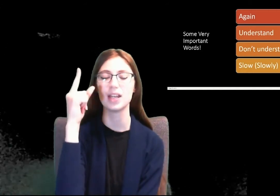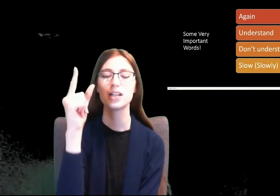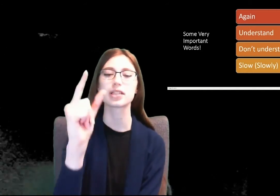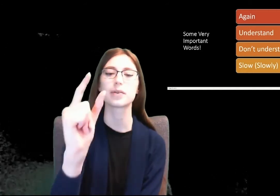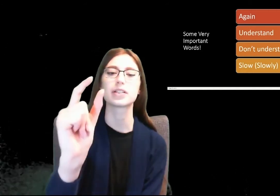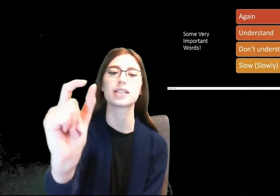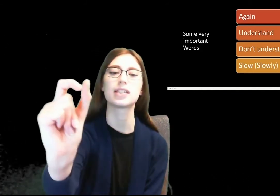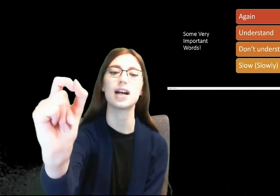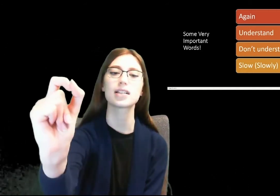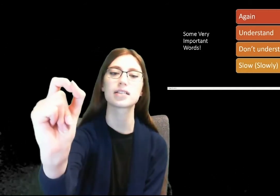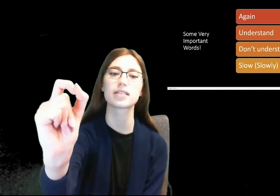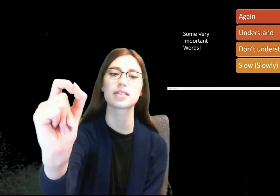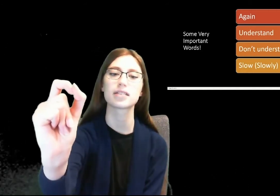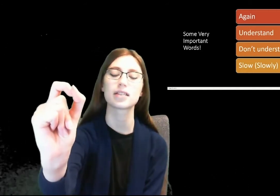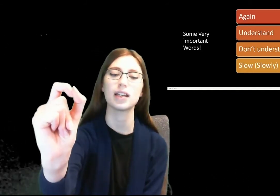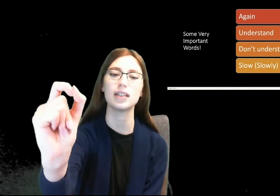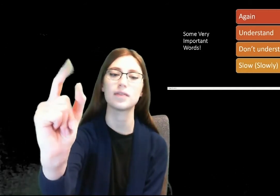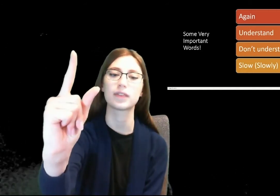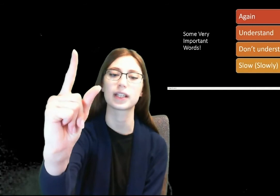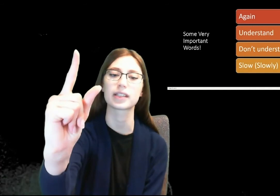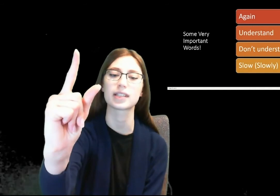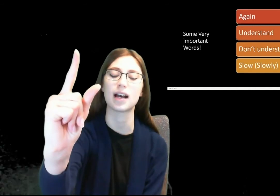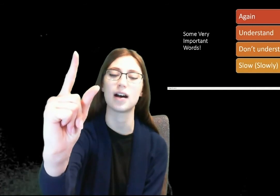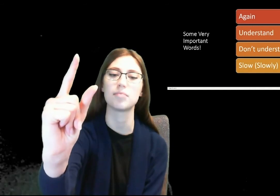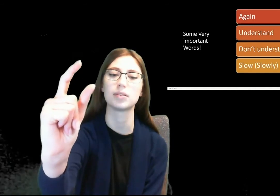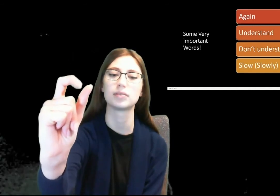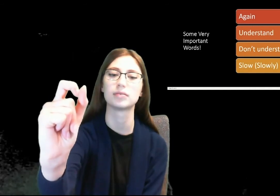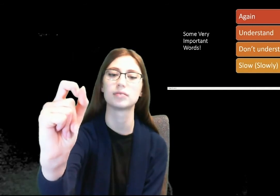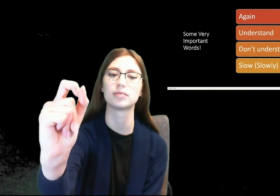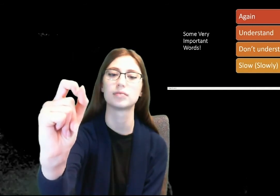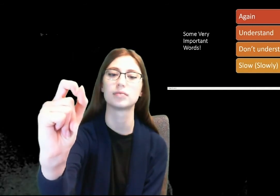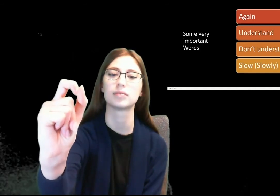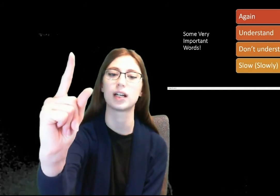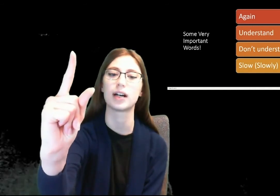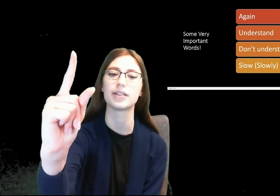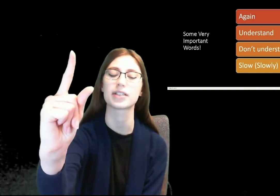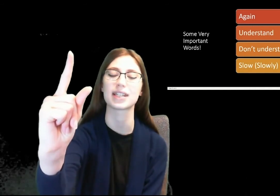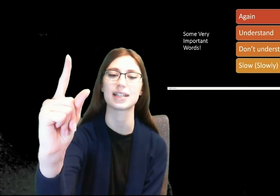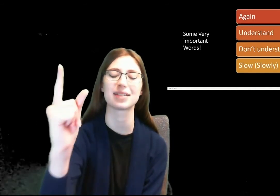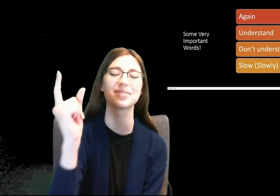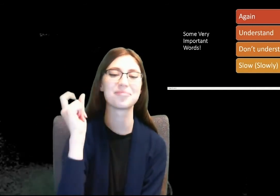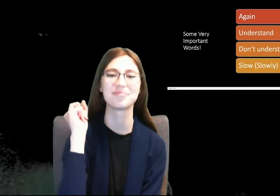So it just tucks and then flicks up. Understand.